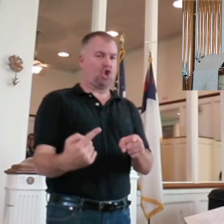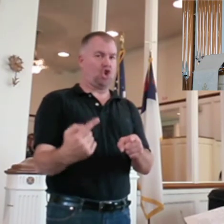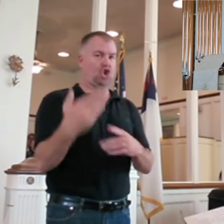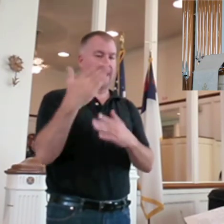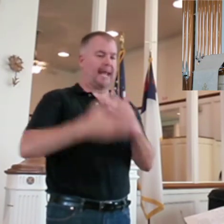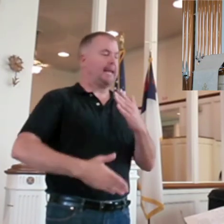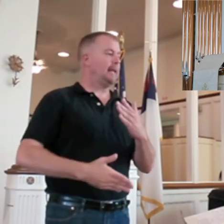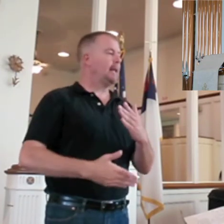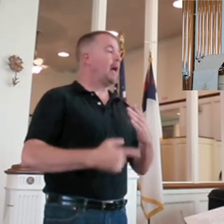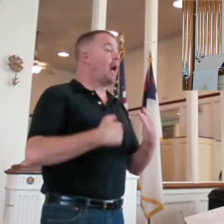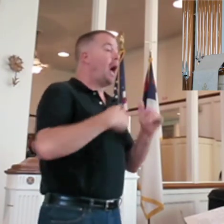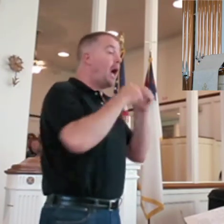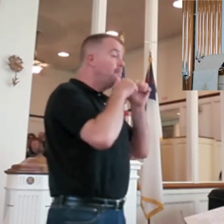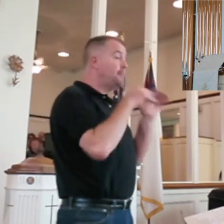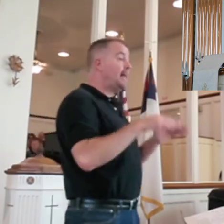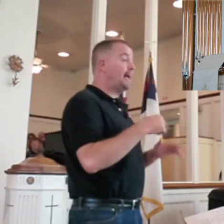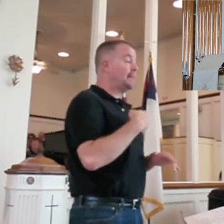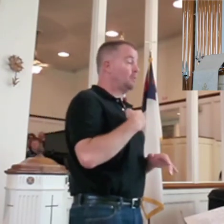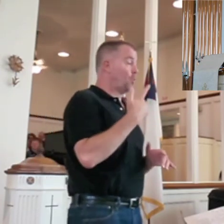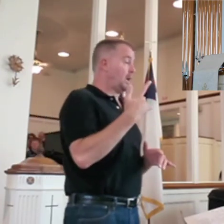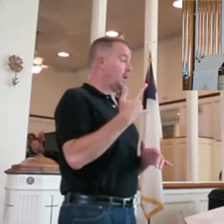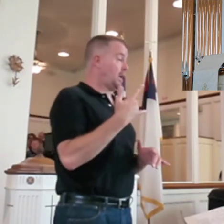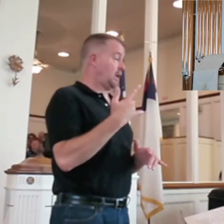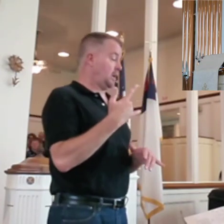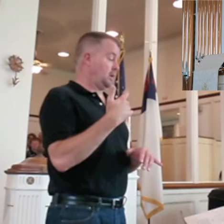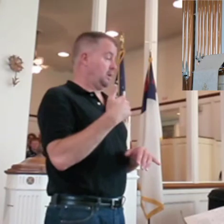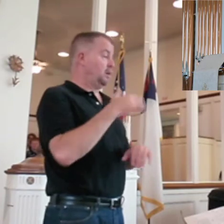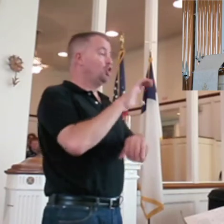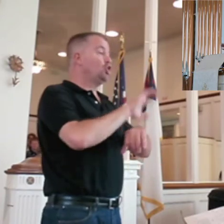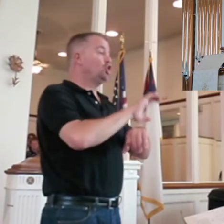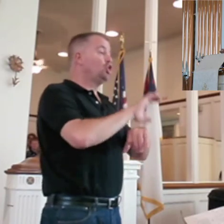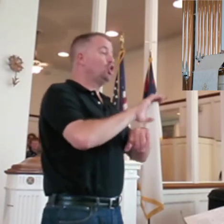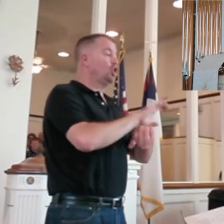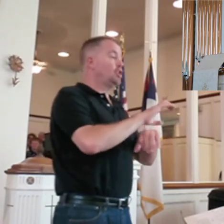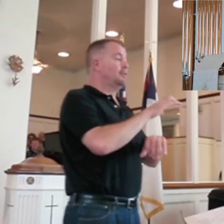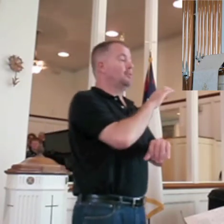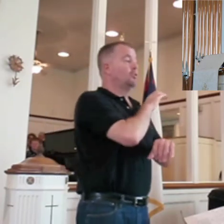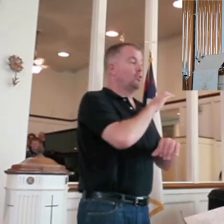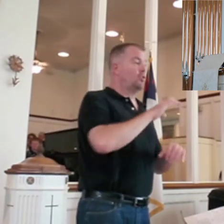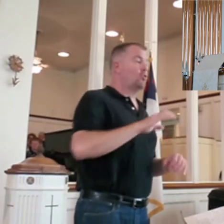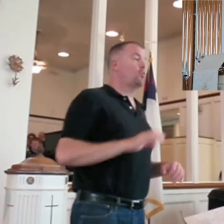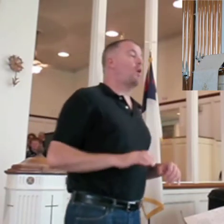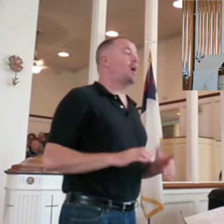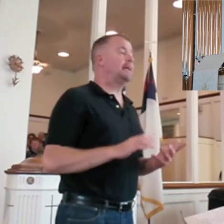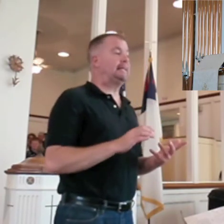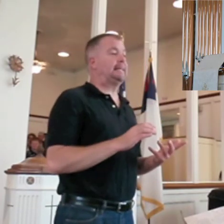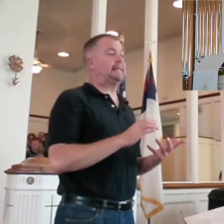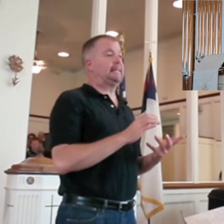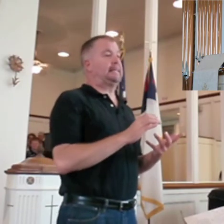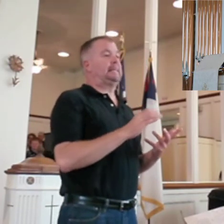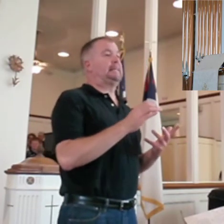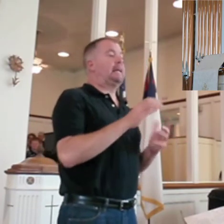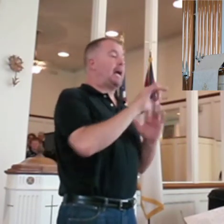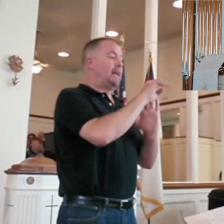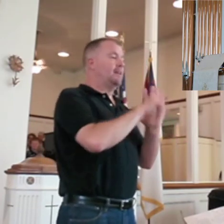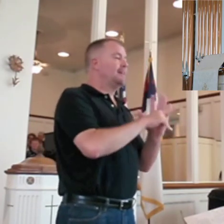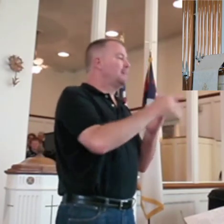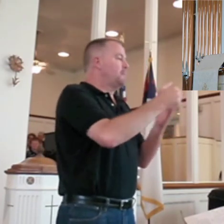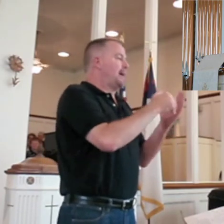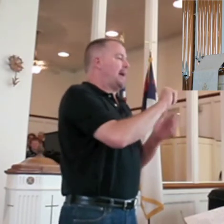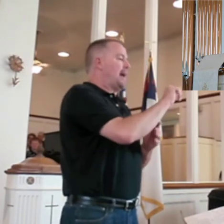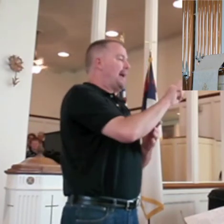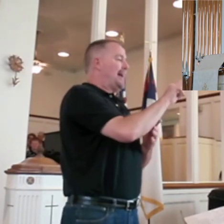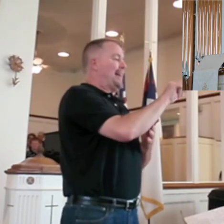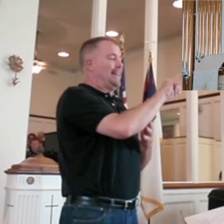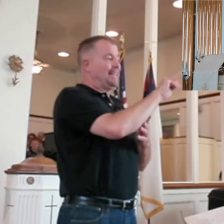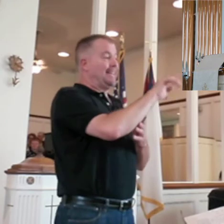end. I'm blessed to be in a church where Christ is identified with so many of us. When we are in